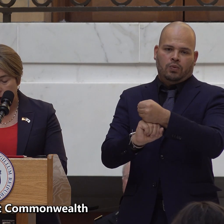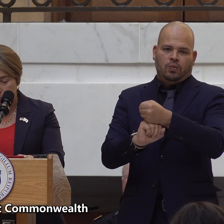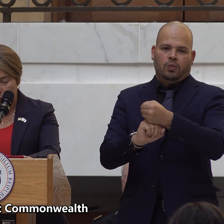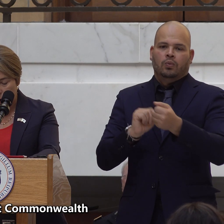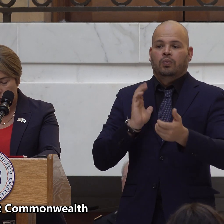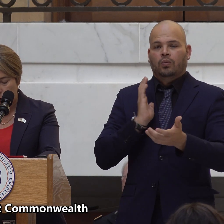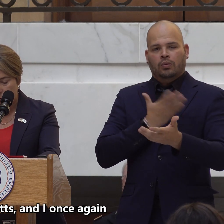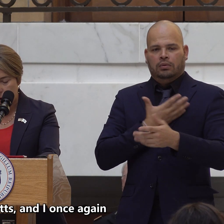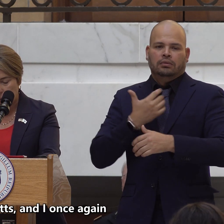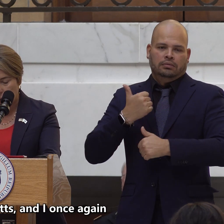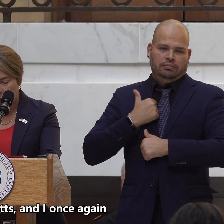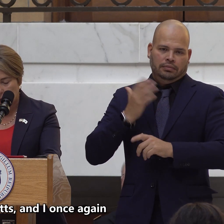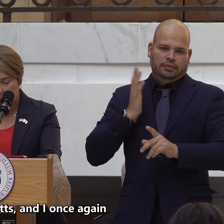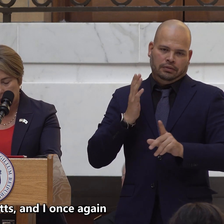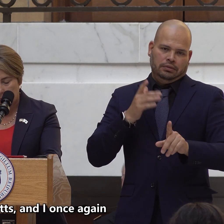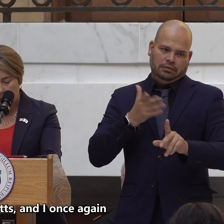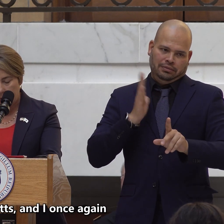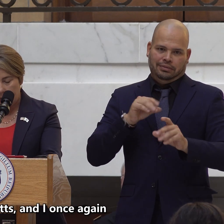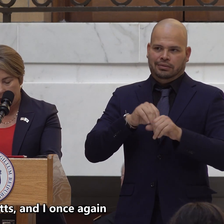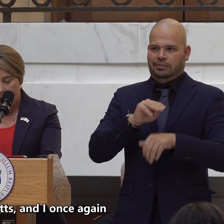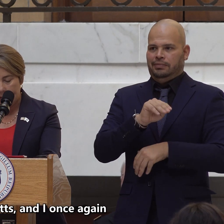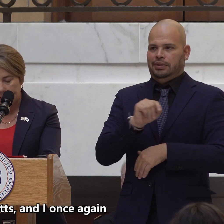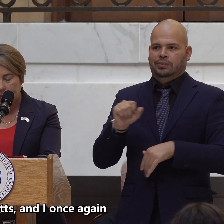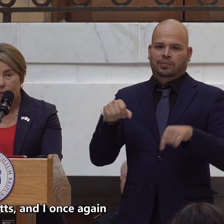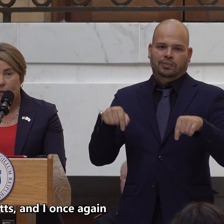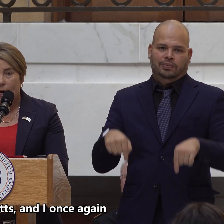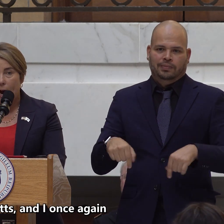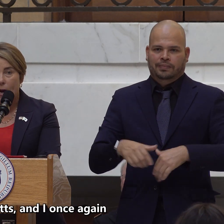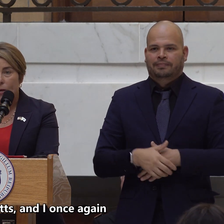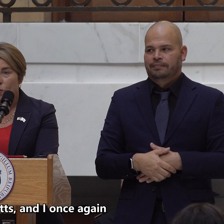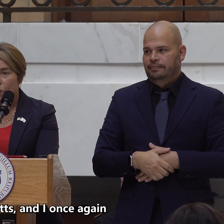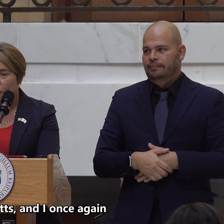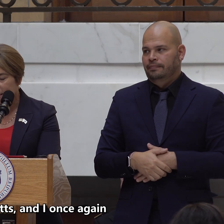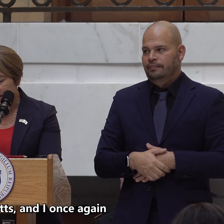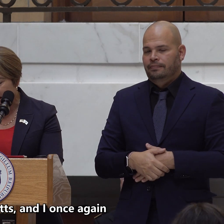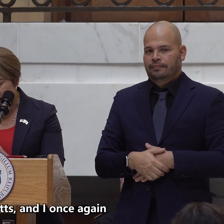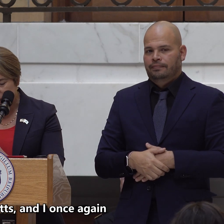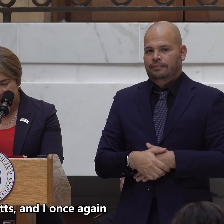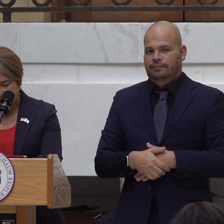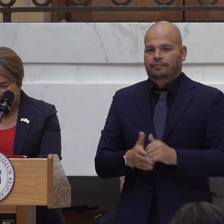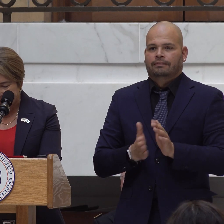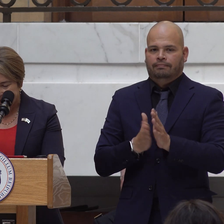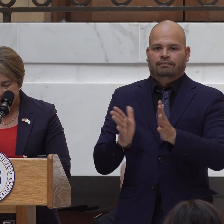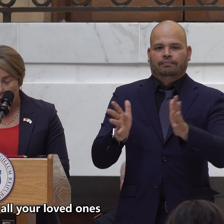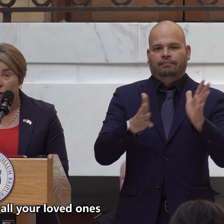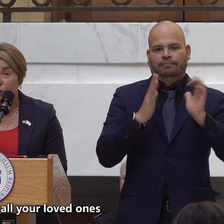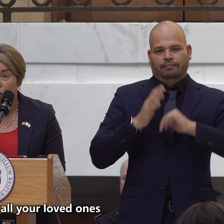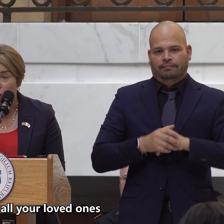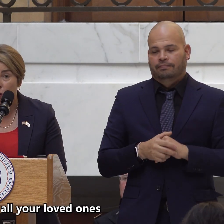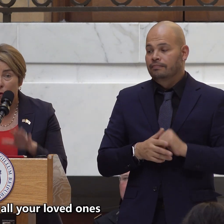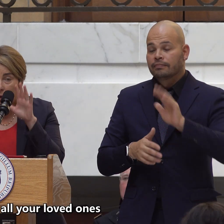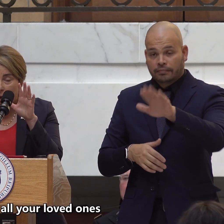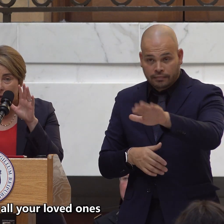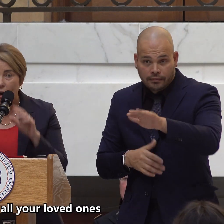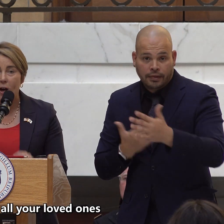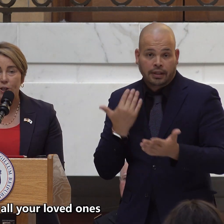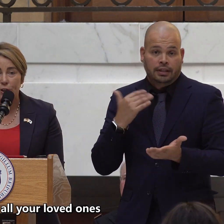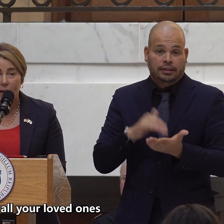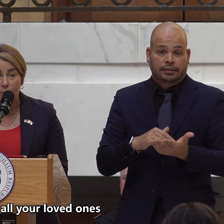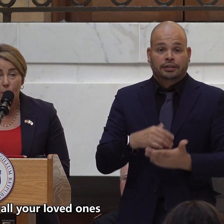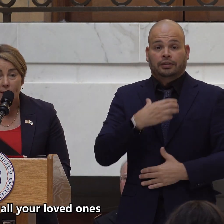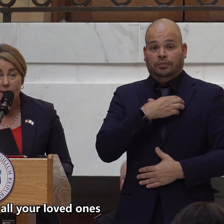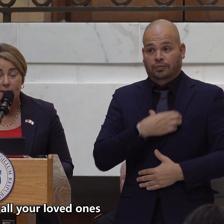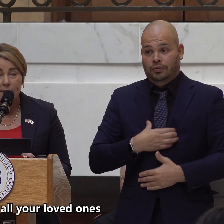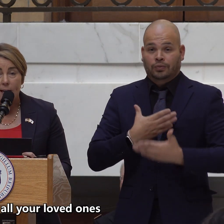great Commonwealth of Massachusetts. And I once again wish you and all